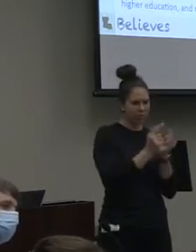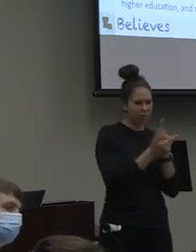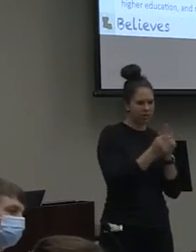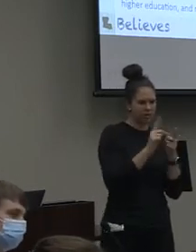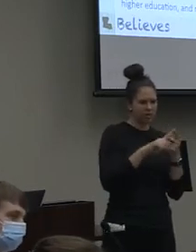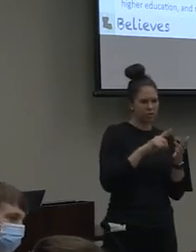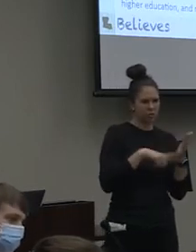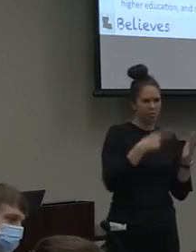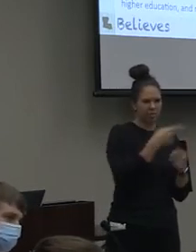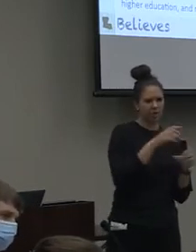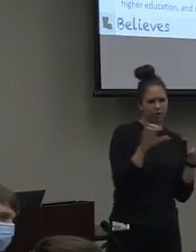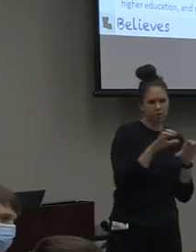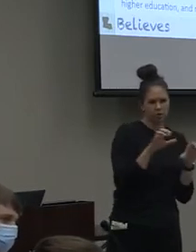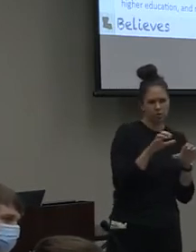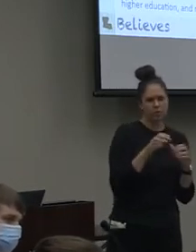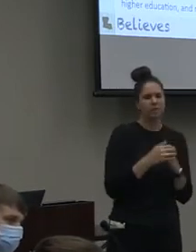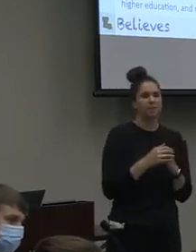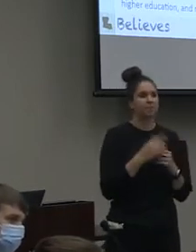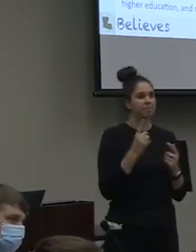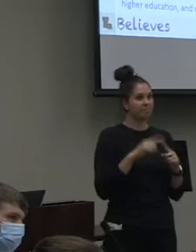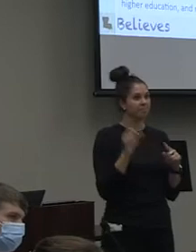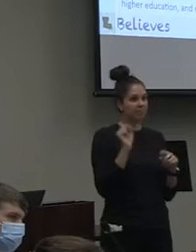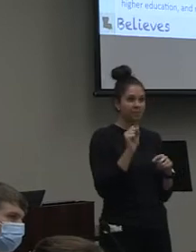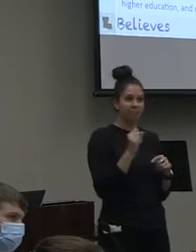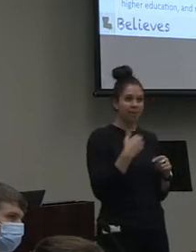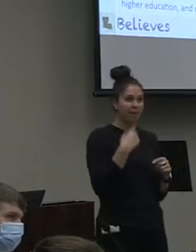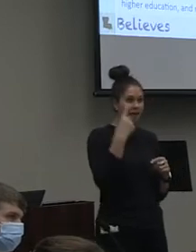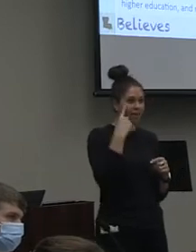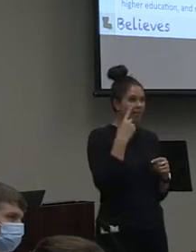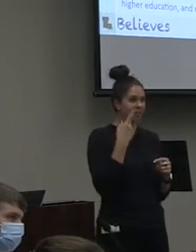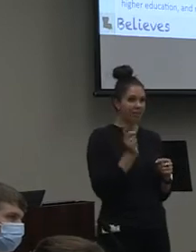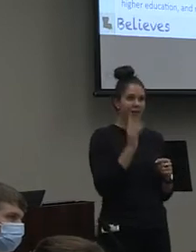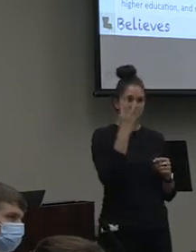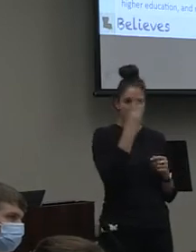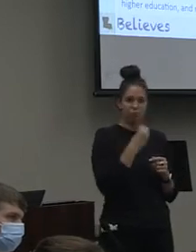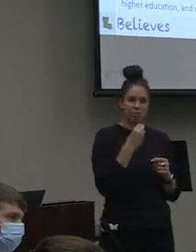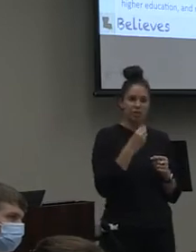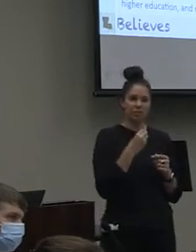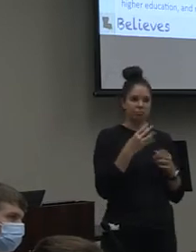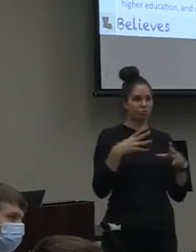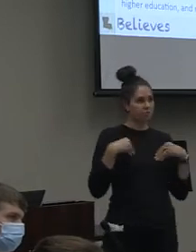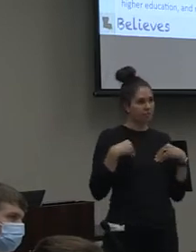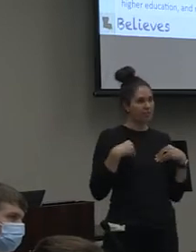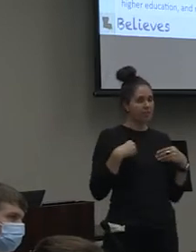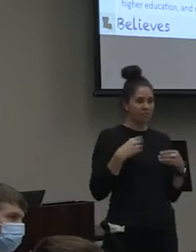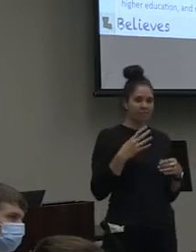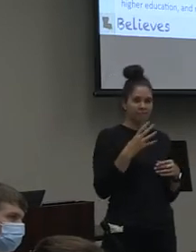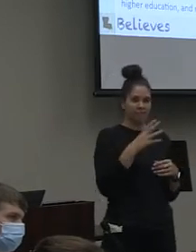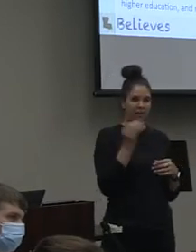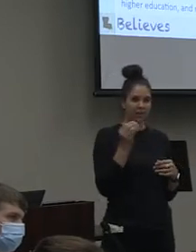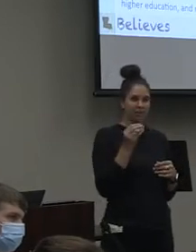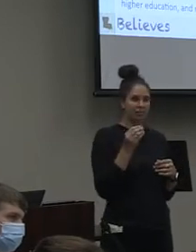of thing. But yeah, I mean, I think they're pretty receptive.